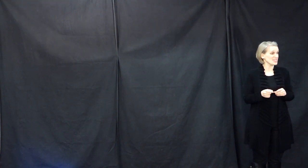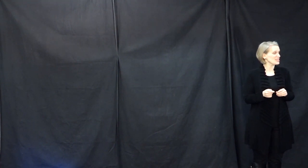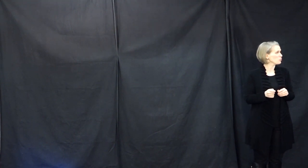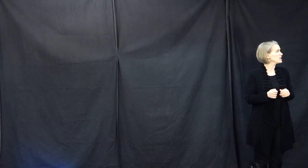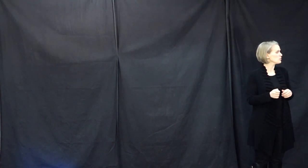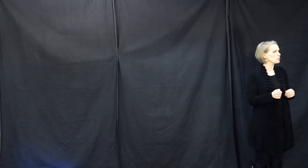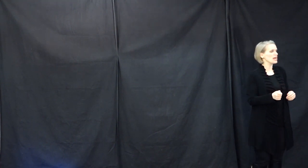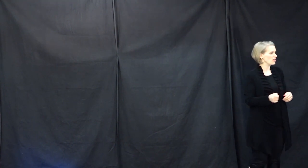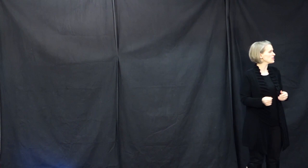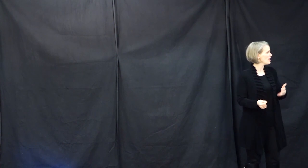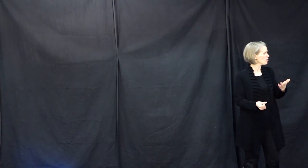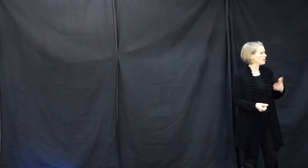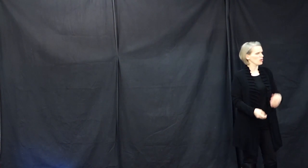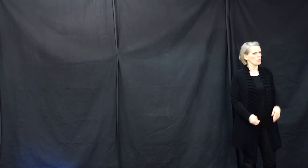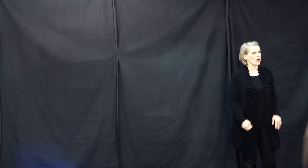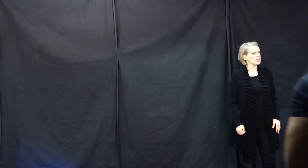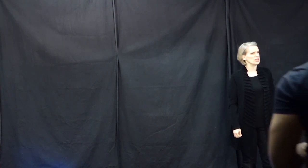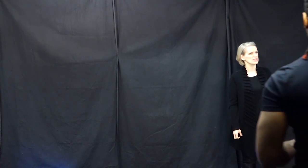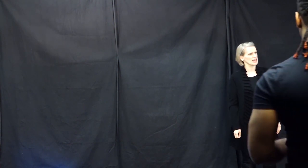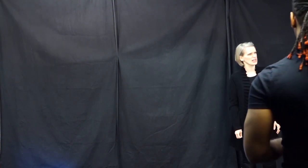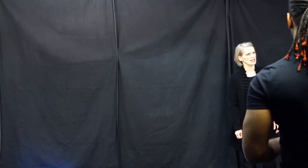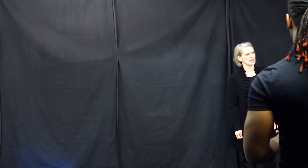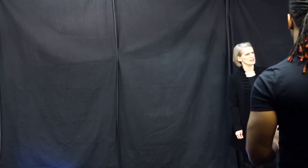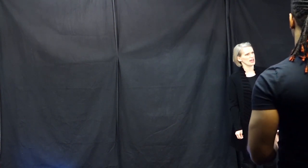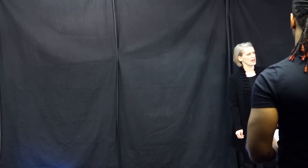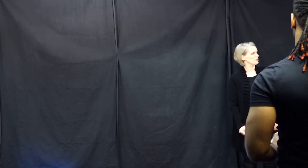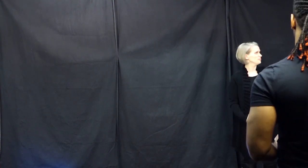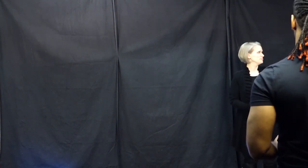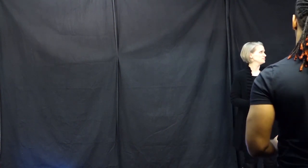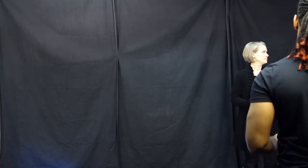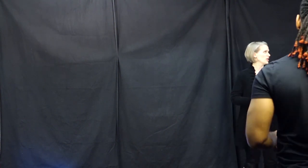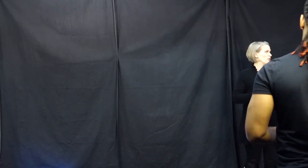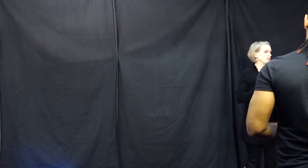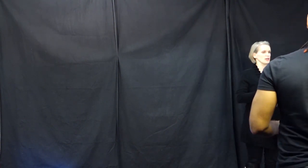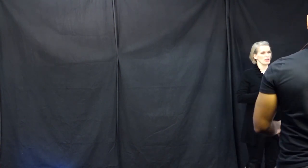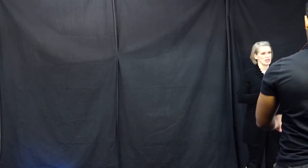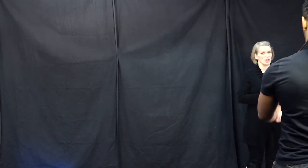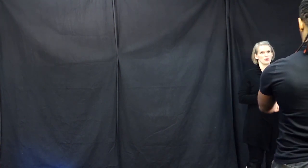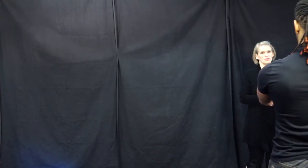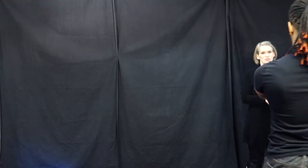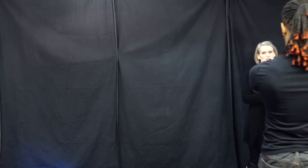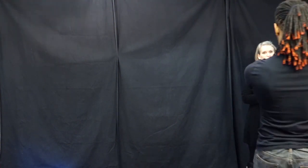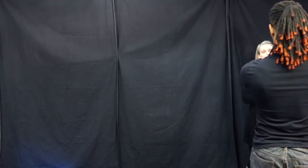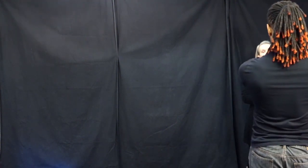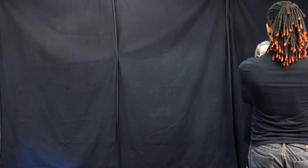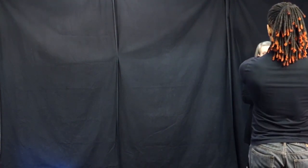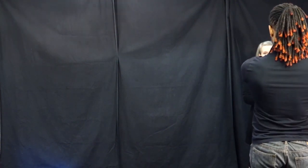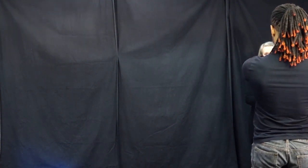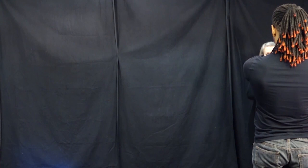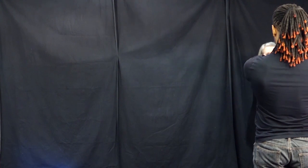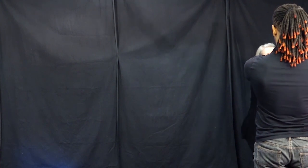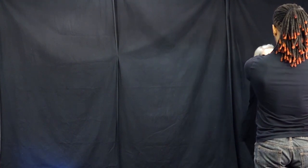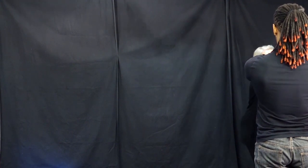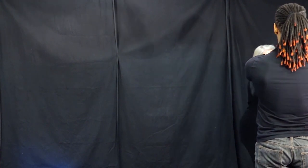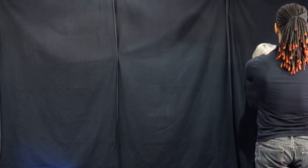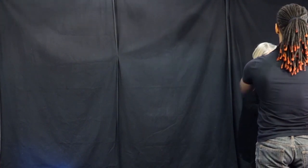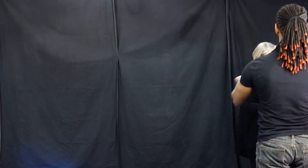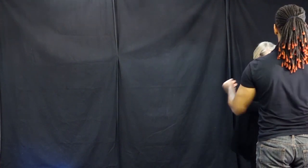see, I'm gonna be like, why did I sign it like that? Yeah, we won't. No, You'll look be at like, my no. notes. Stop it. Oh, you do need No, that. this